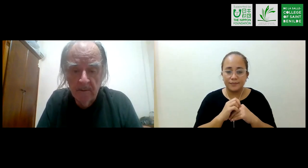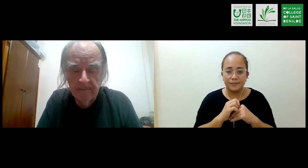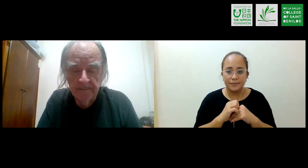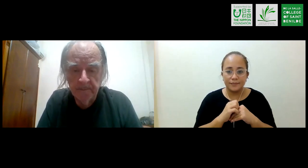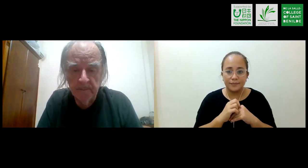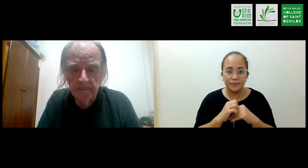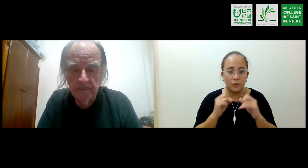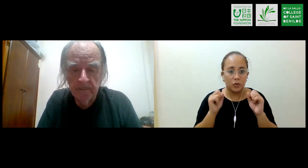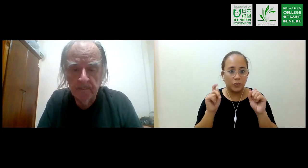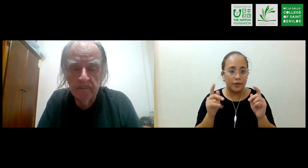so